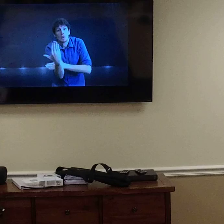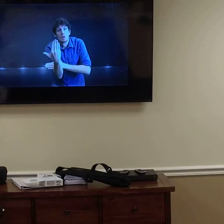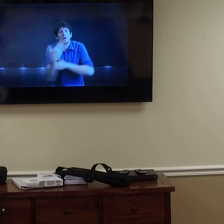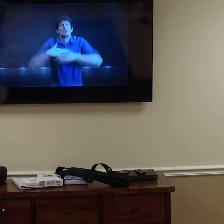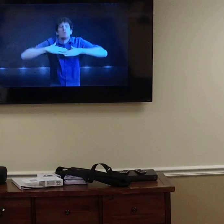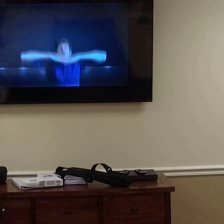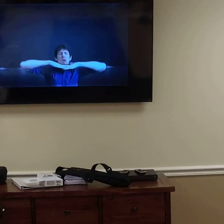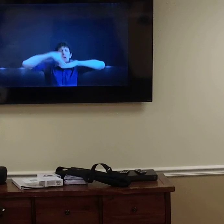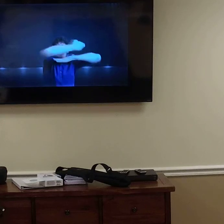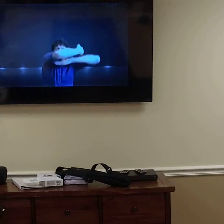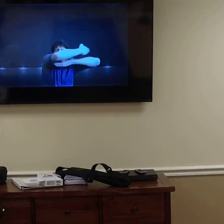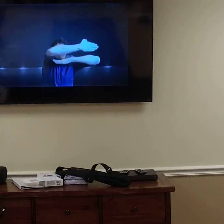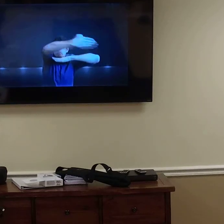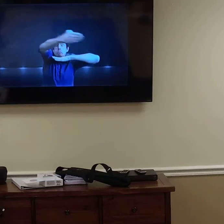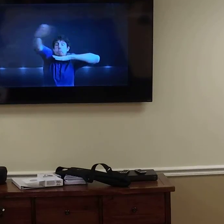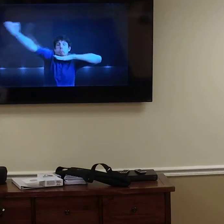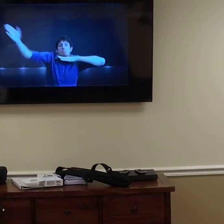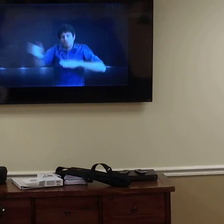All night, and then the next morning, the door opens up.